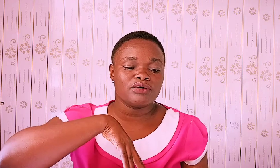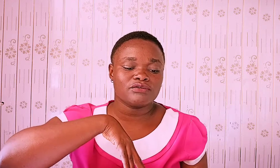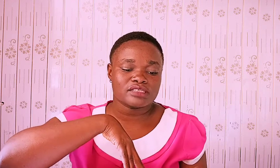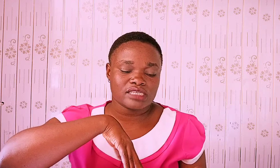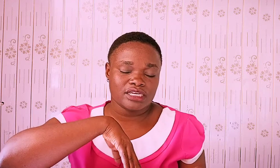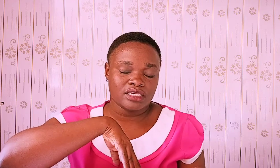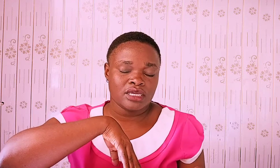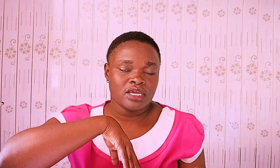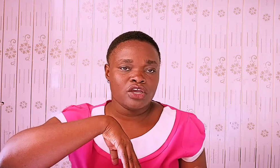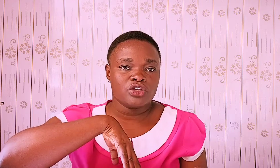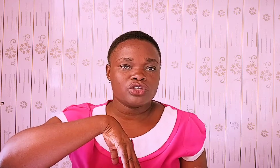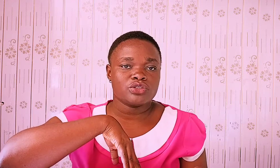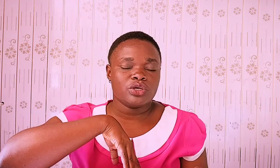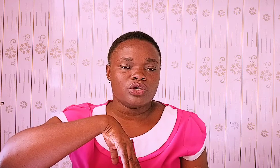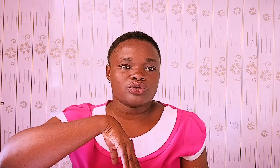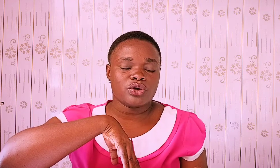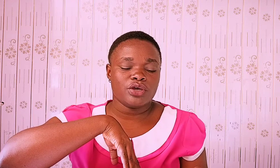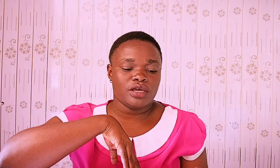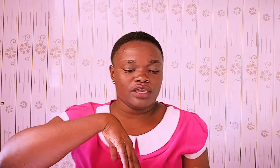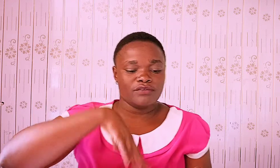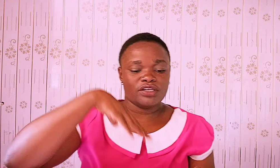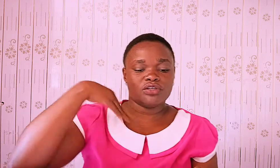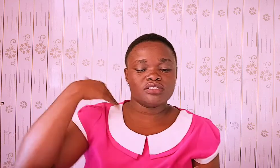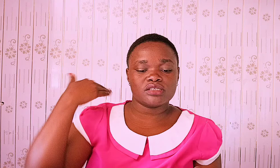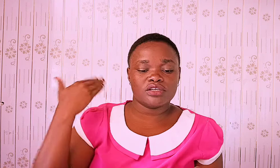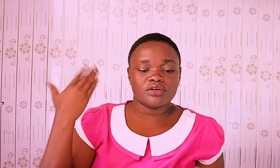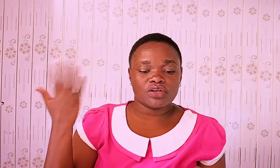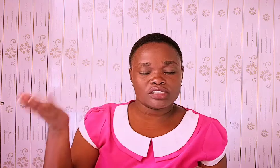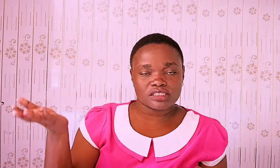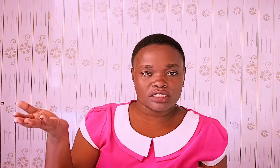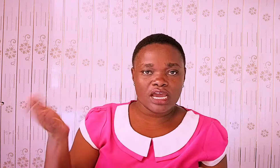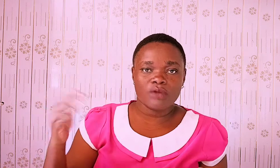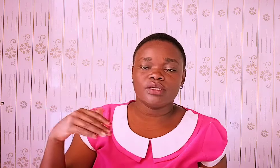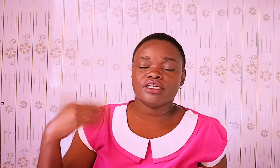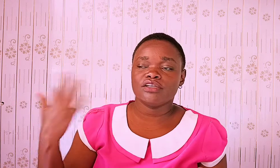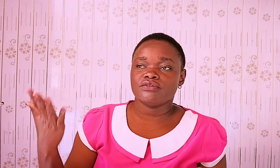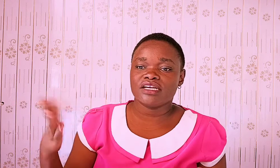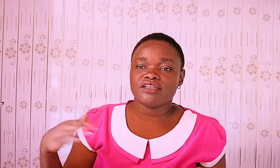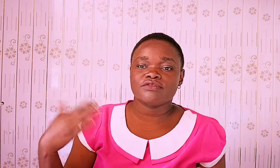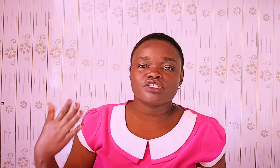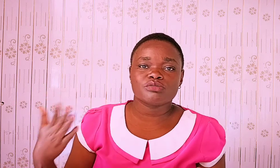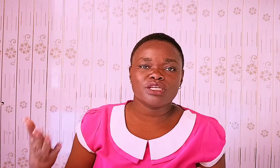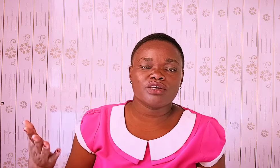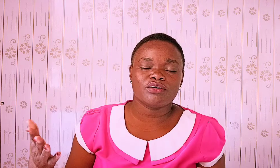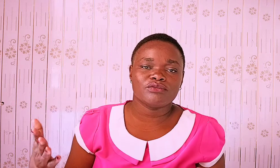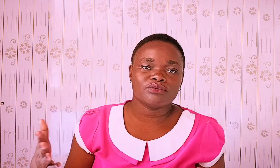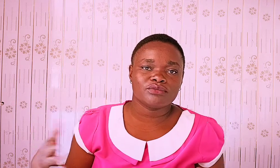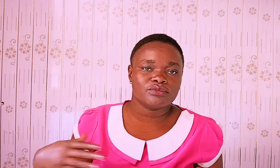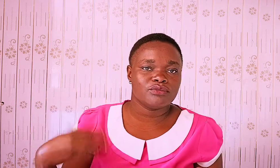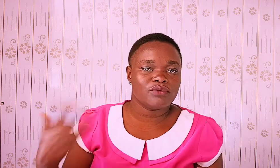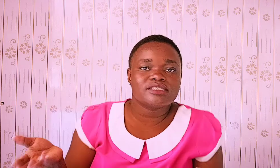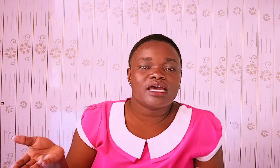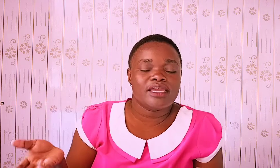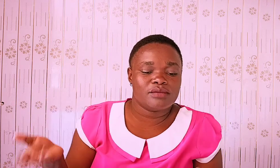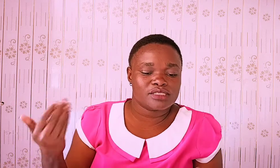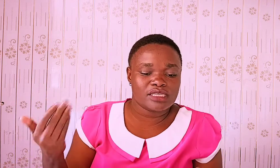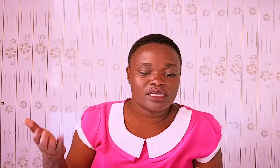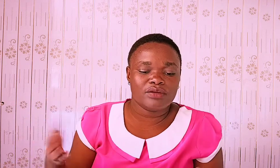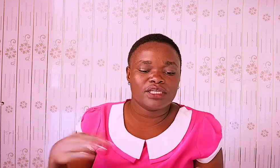a sign. So if I don't sign correctly, I will give a different meaning of what I am signing. I will give